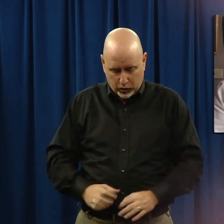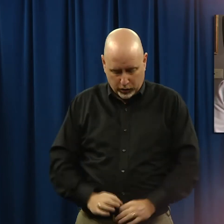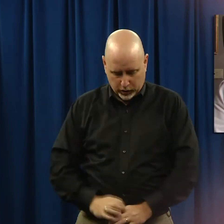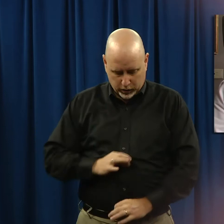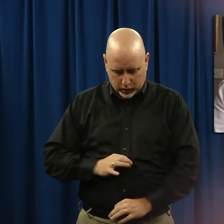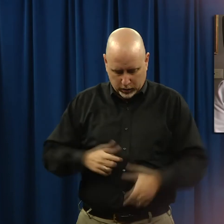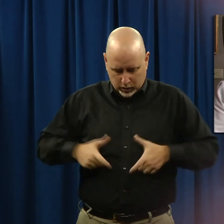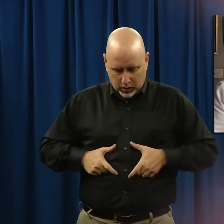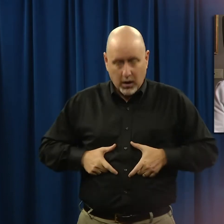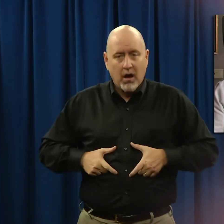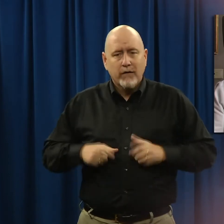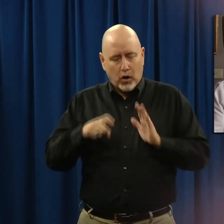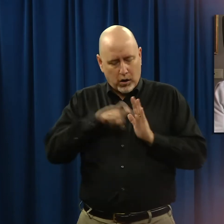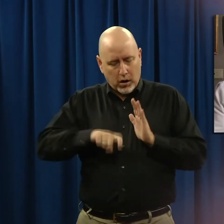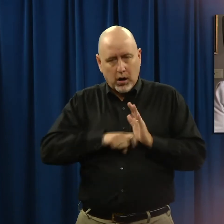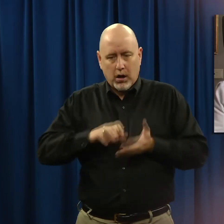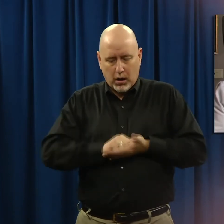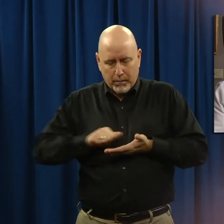or